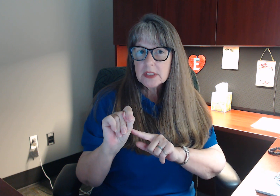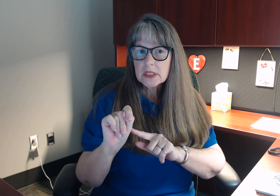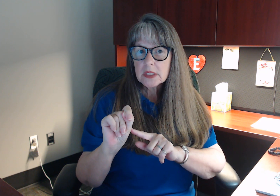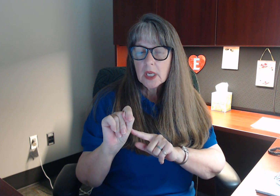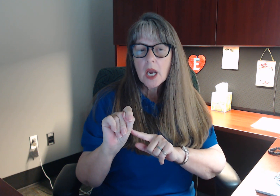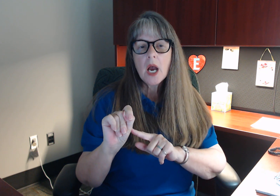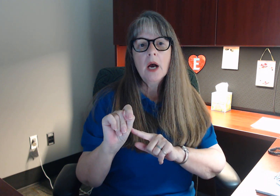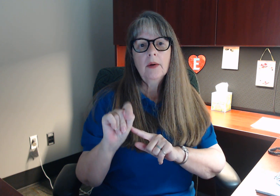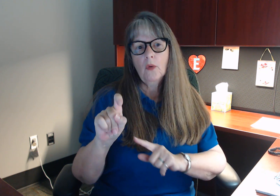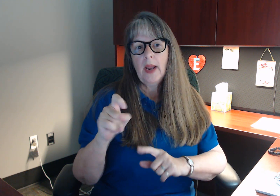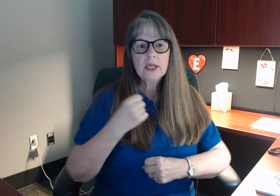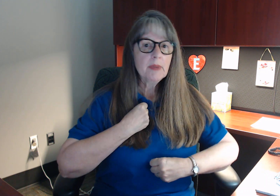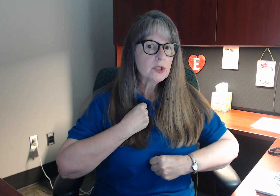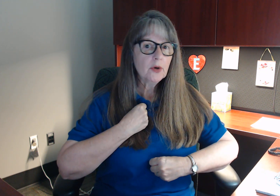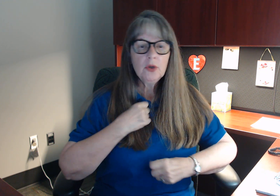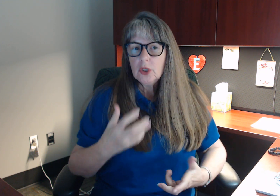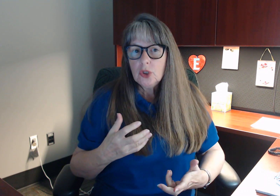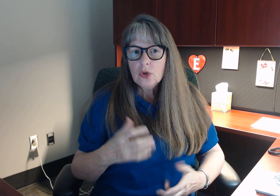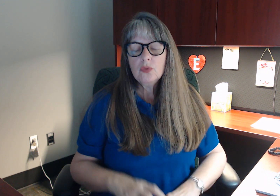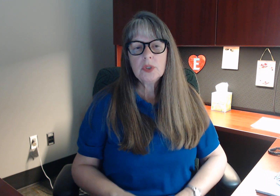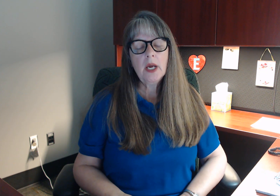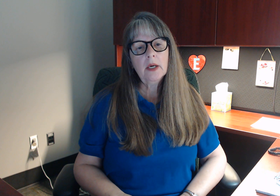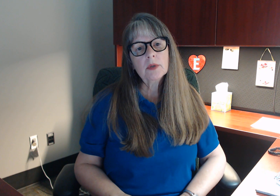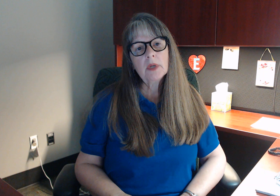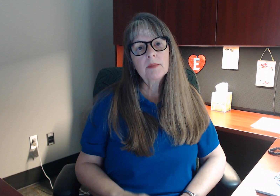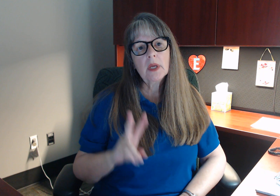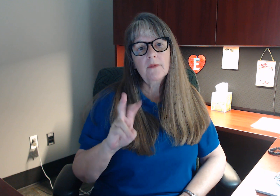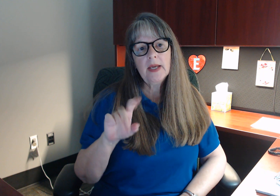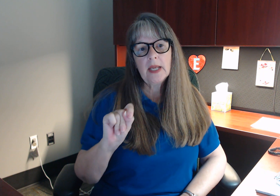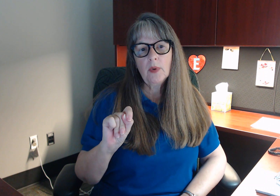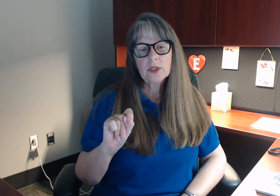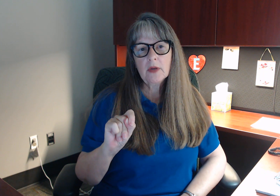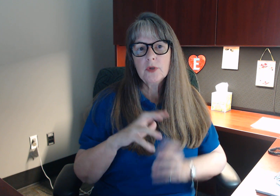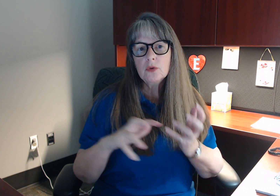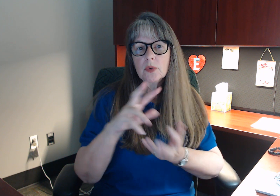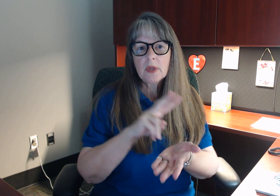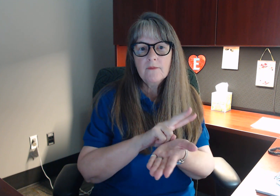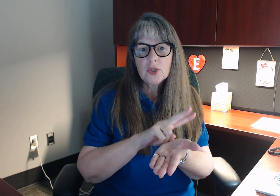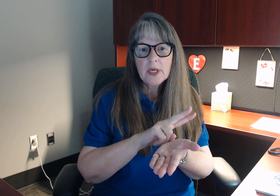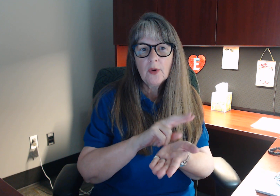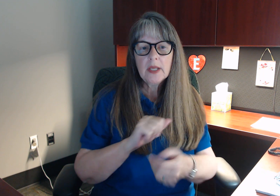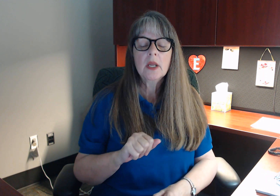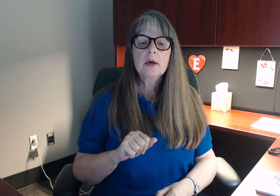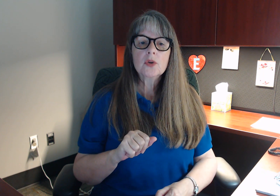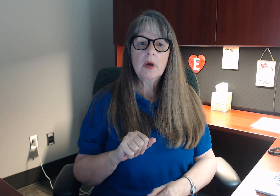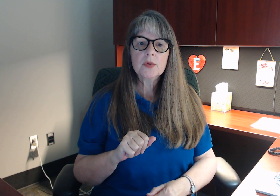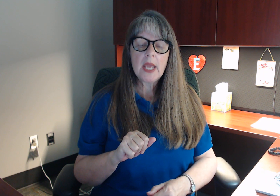veterans, or ex-military you can use. Sometimes a vet, I don't want it to confuse with a veterinarian. So I'll say